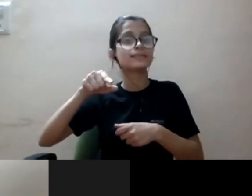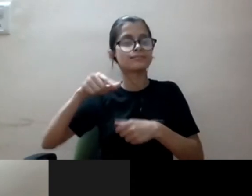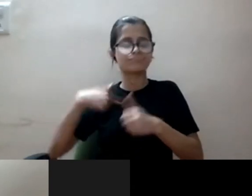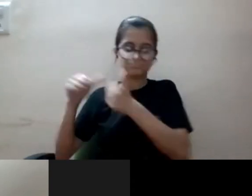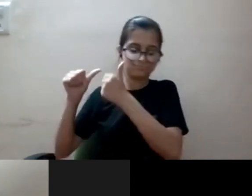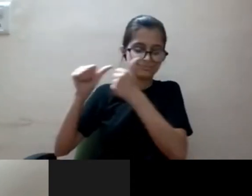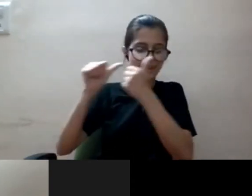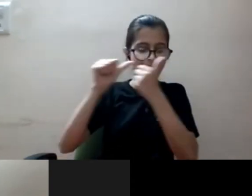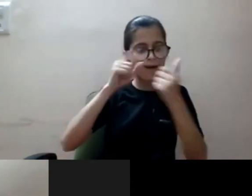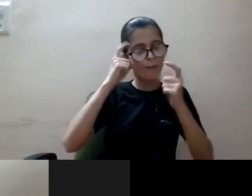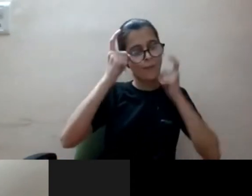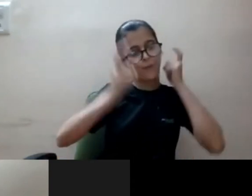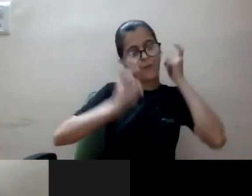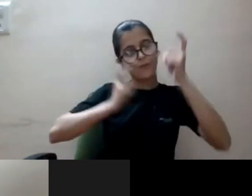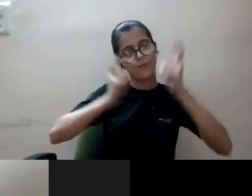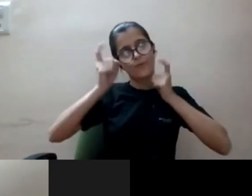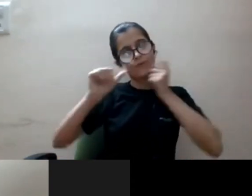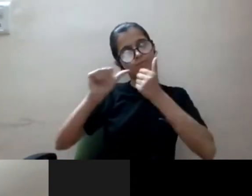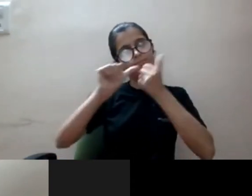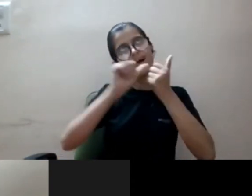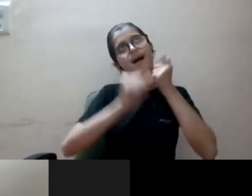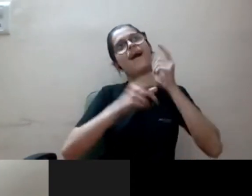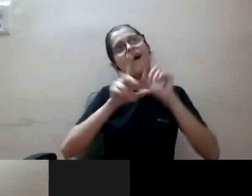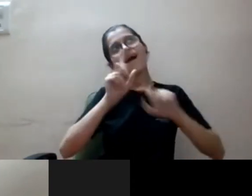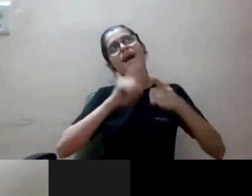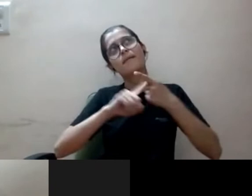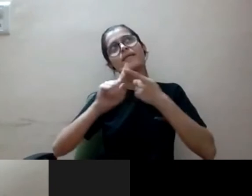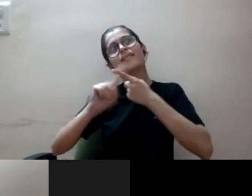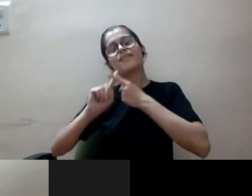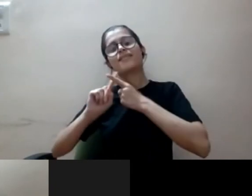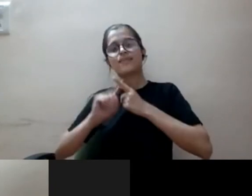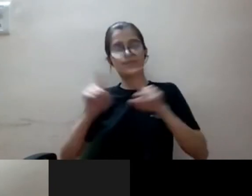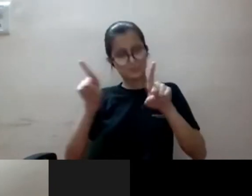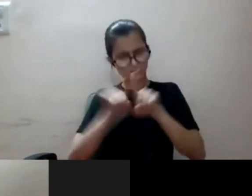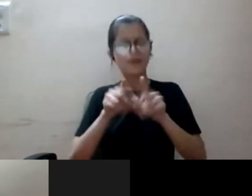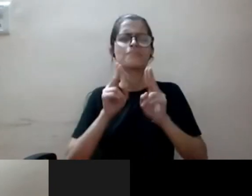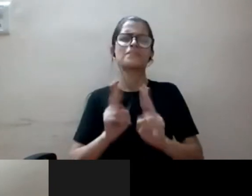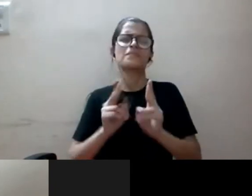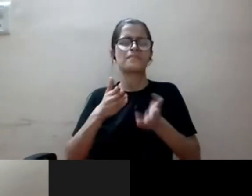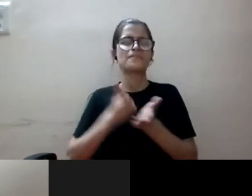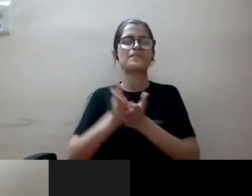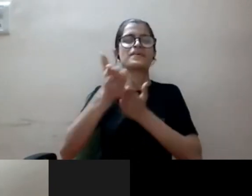into all the memories. And that's the most common way, I think, to write. But